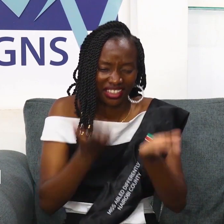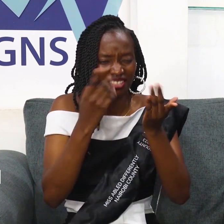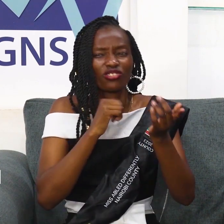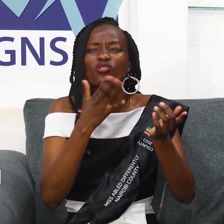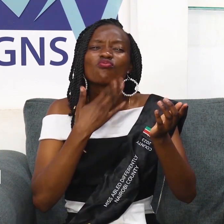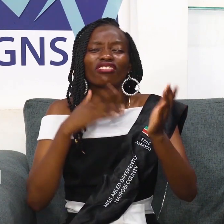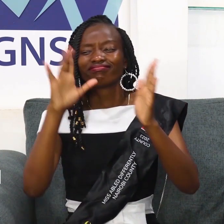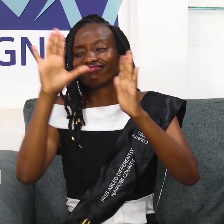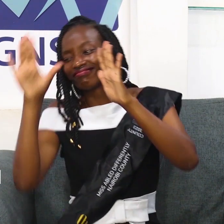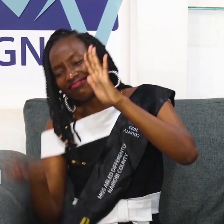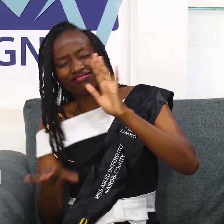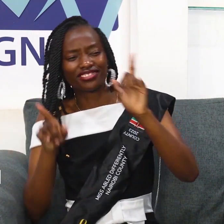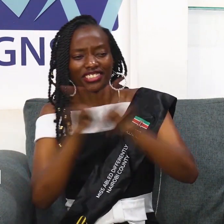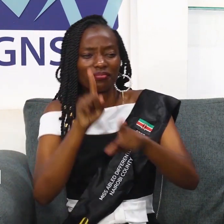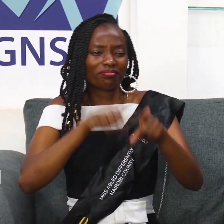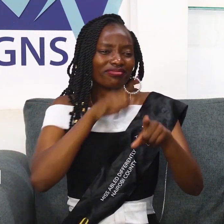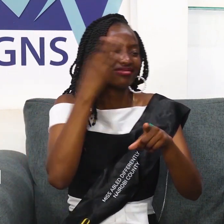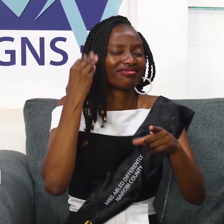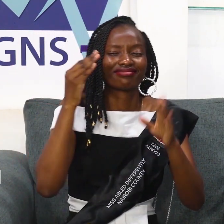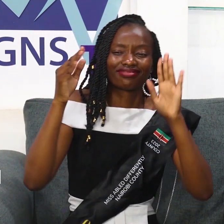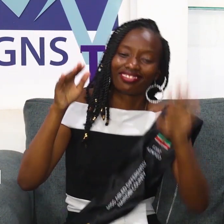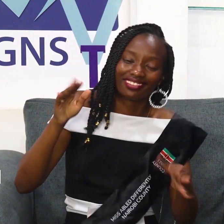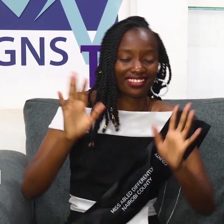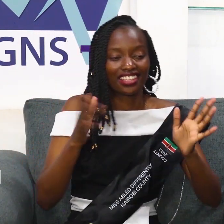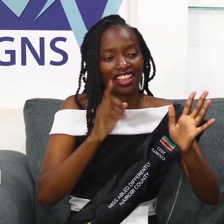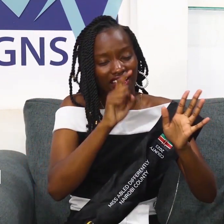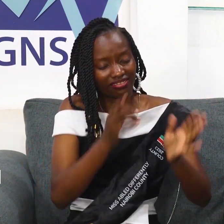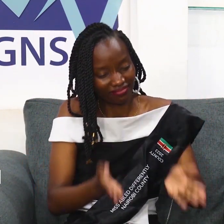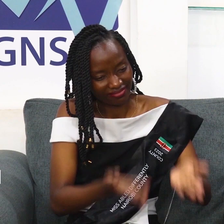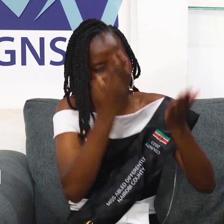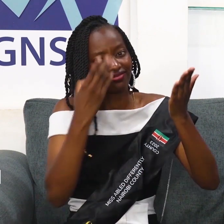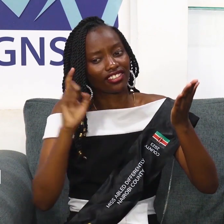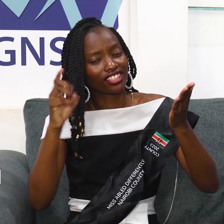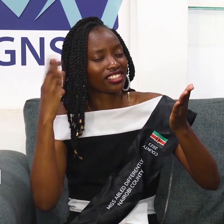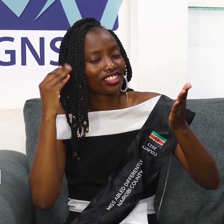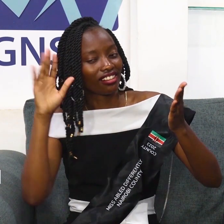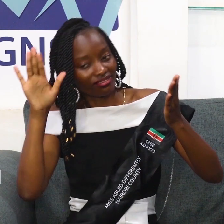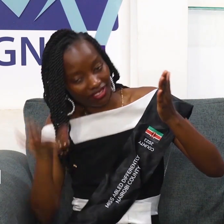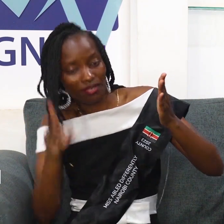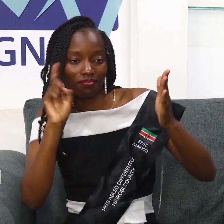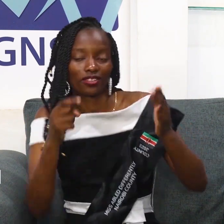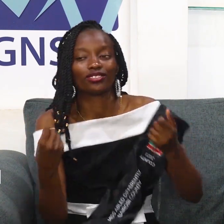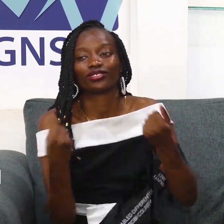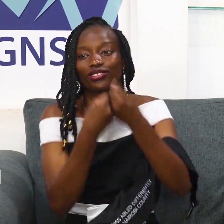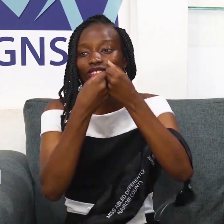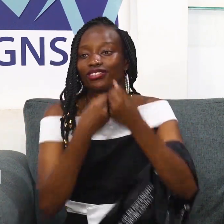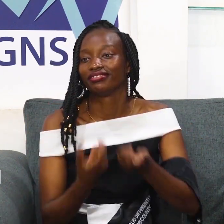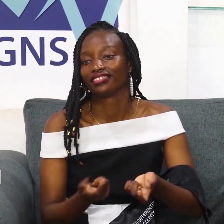the motivation to improve your skills. Don't feel down or look at the deaf hearing community and feel like you're not up to